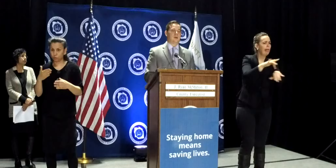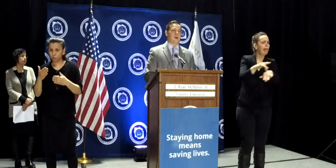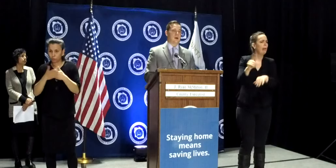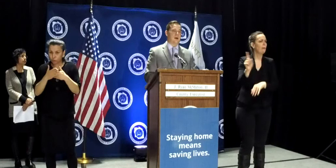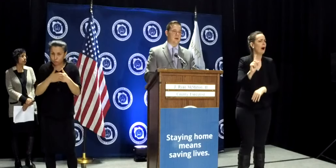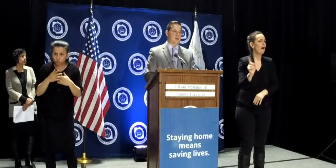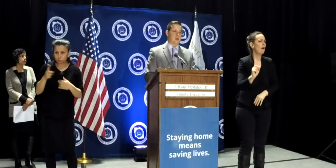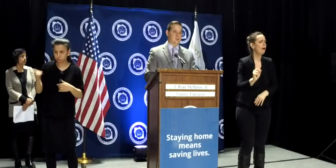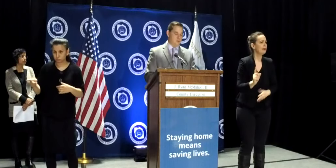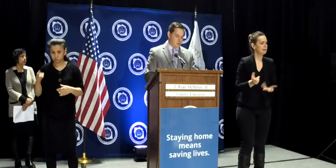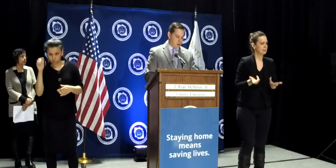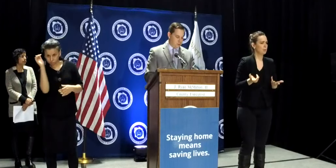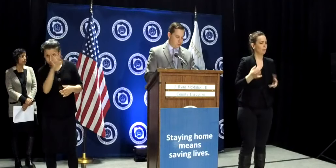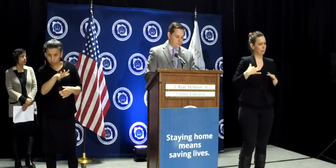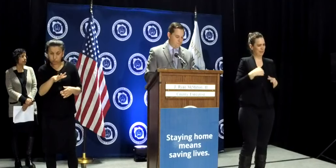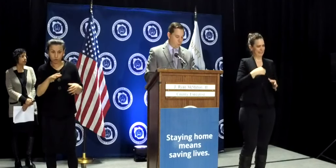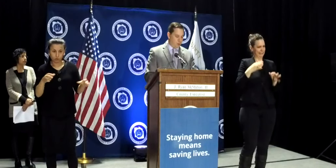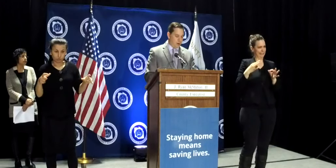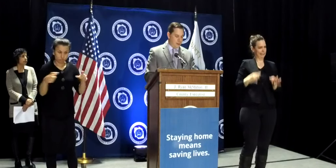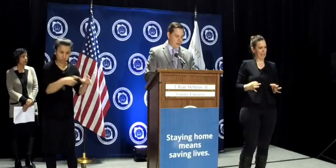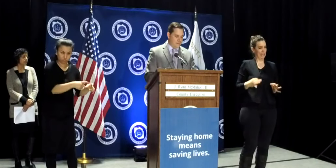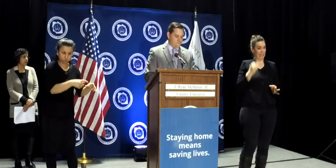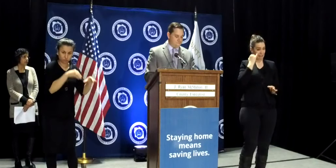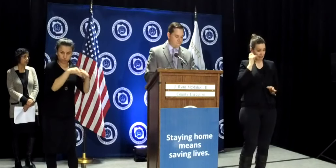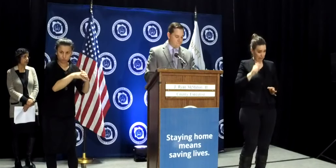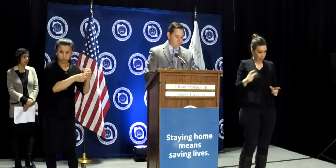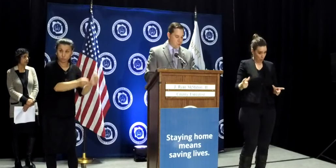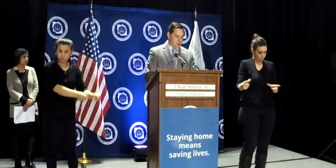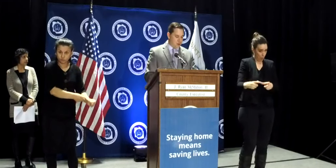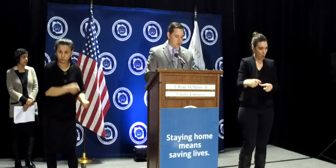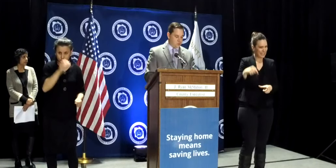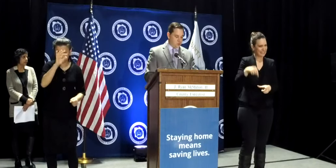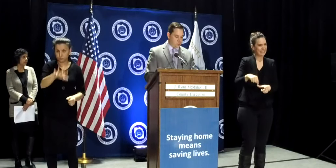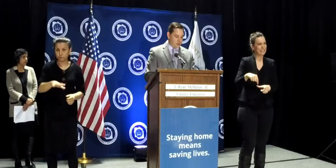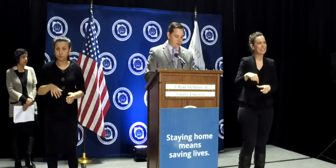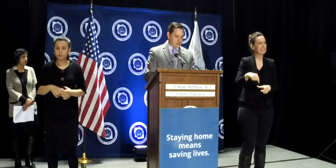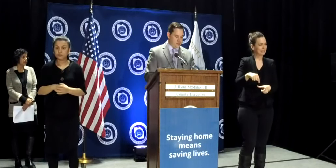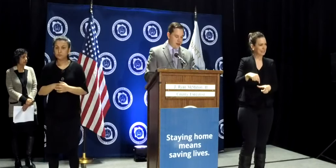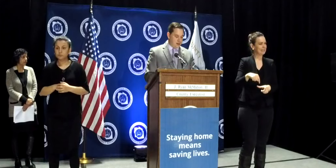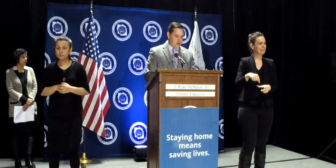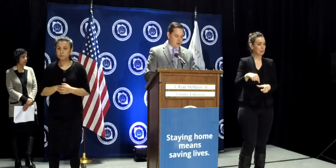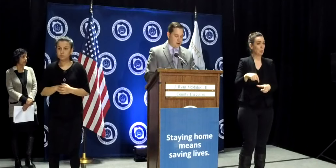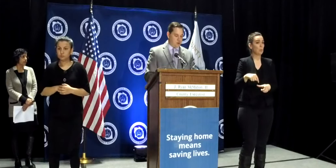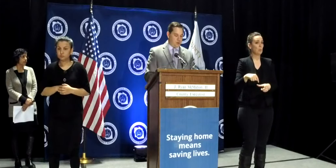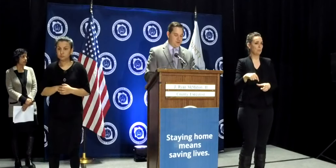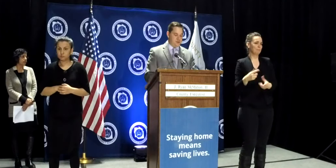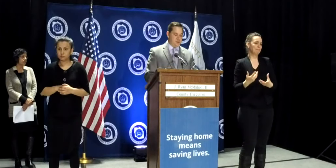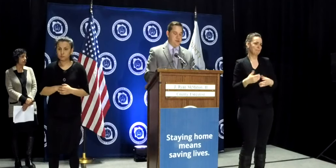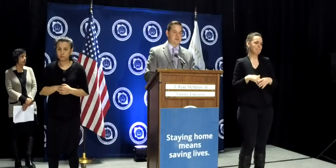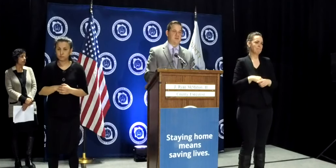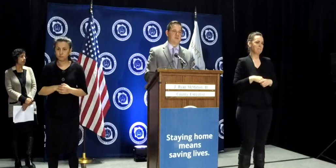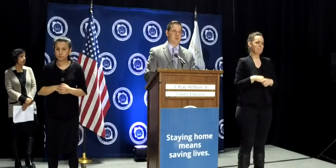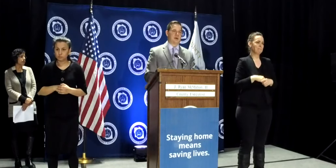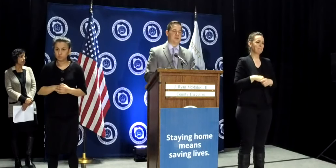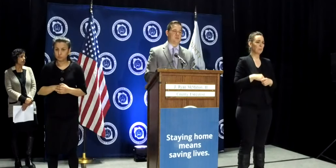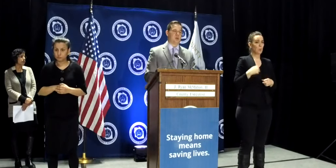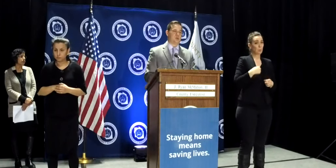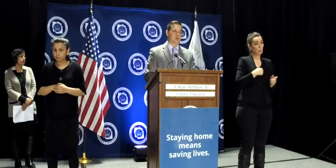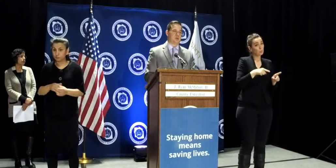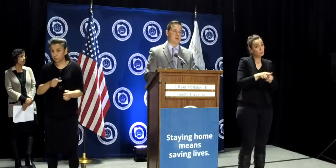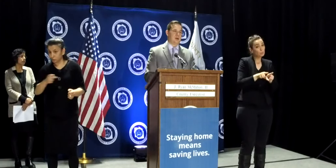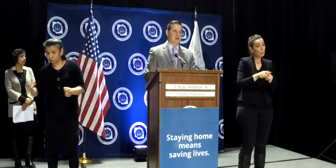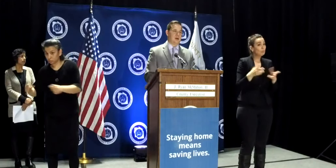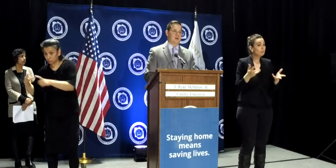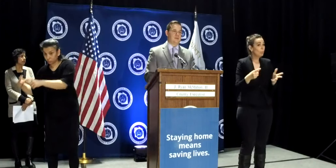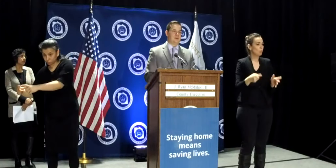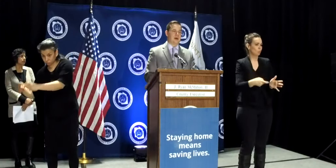quarantine, and they'll work on that. Also related to that, quarantines are based off of direct